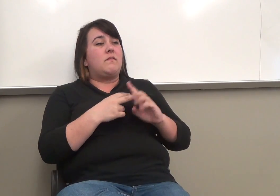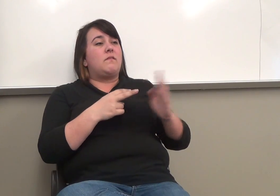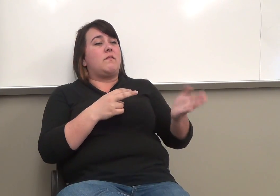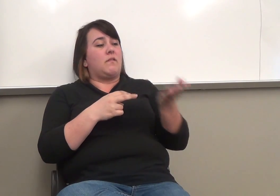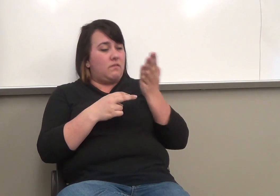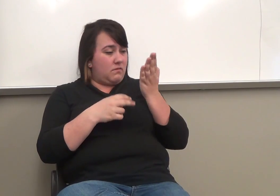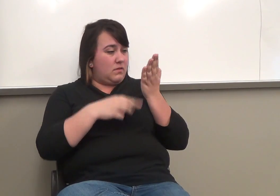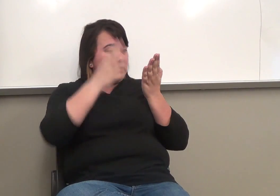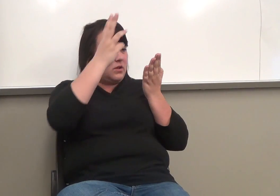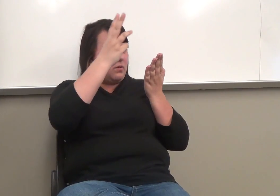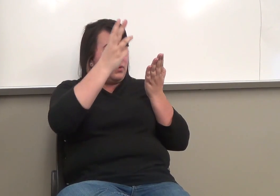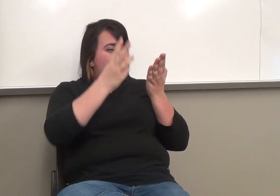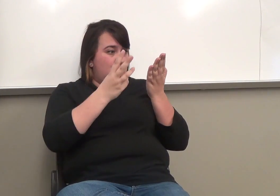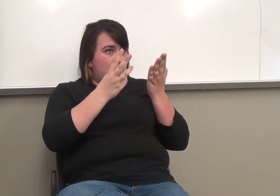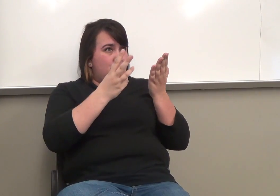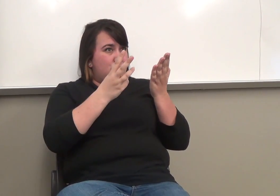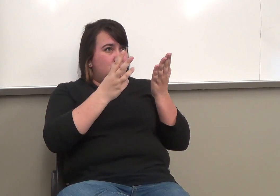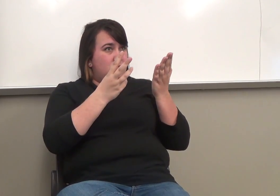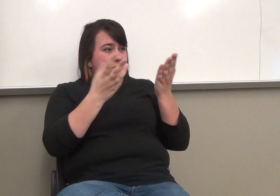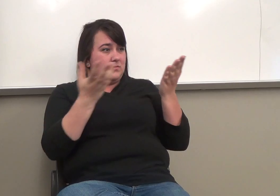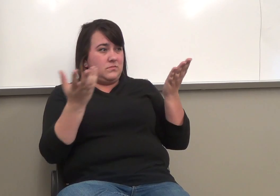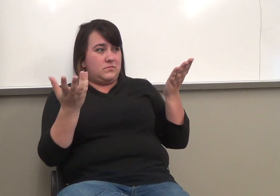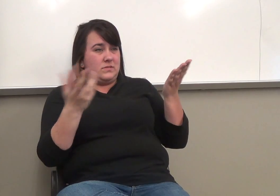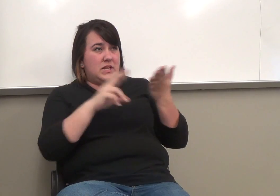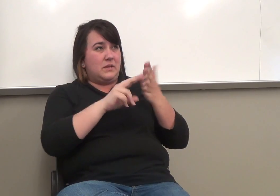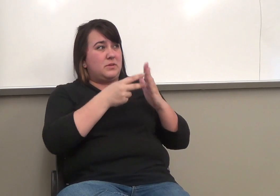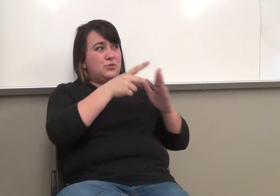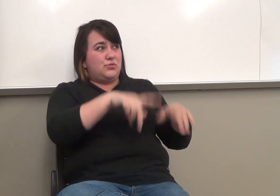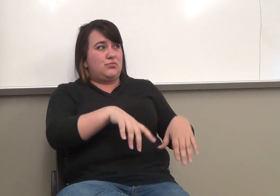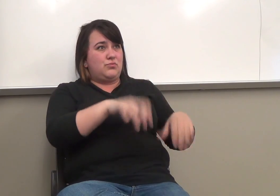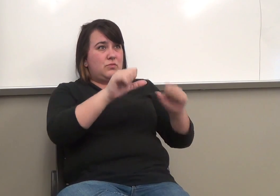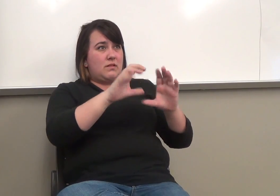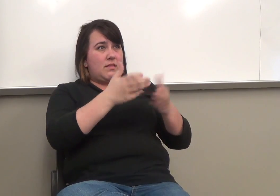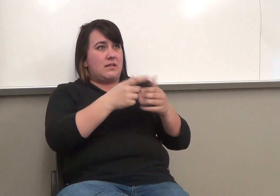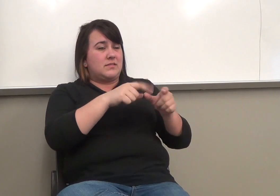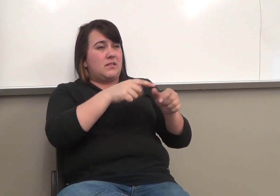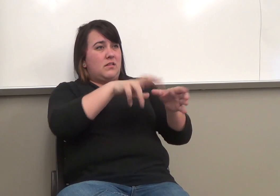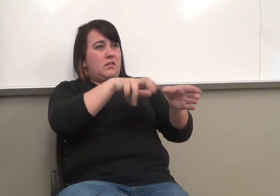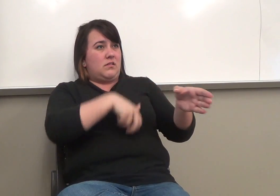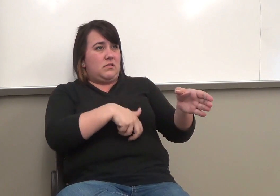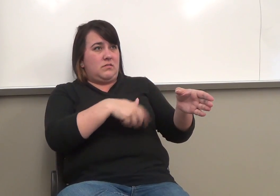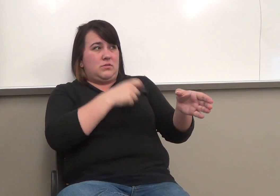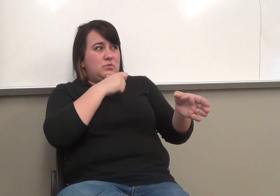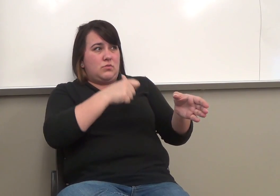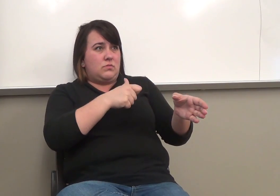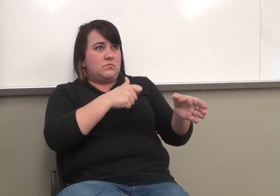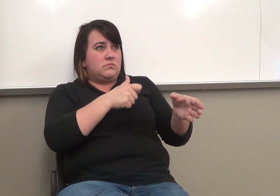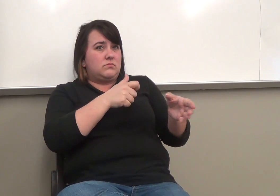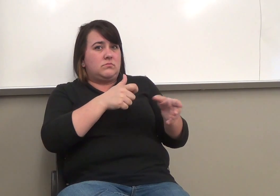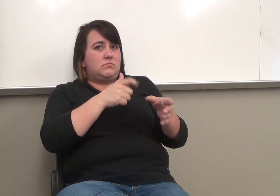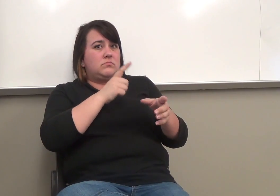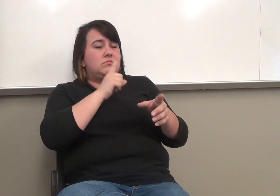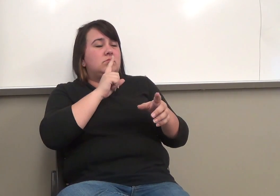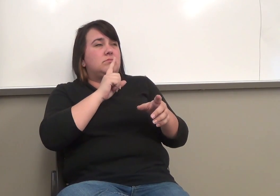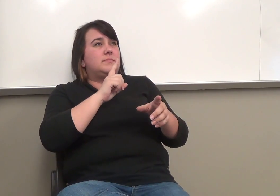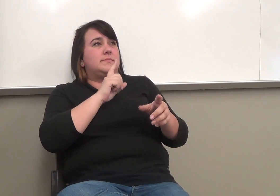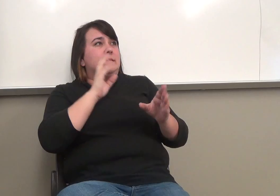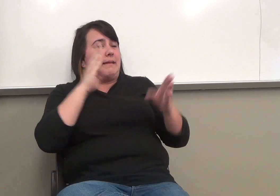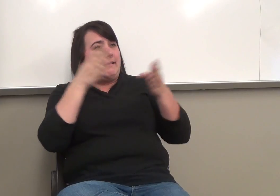of W's, what that says to them is this person doesn't complete what they start. They take a